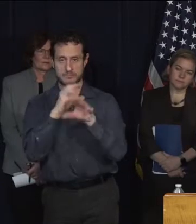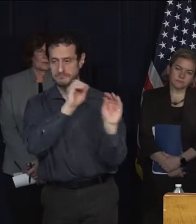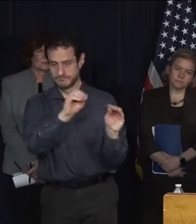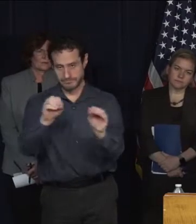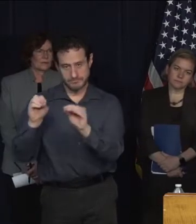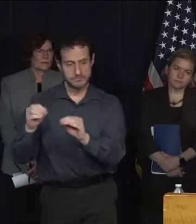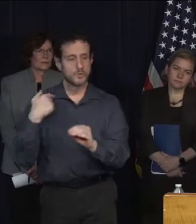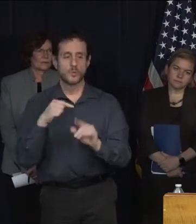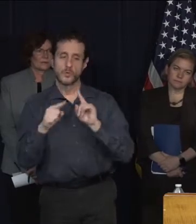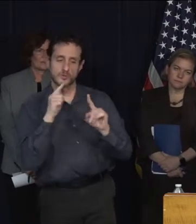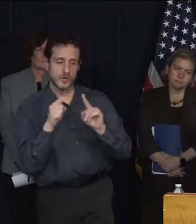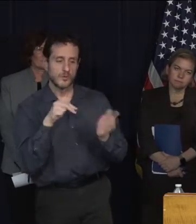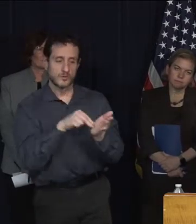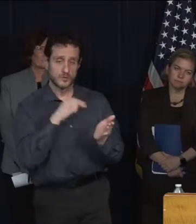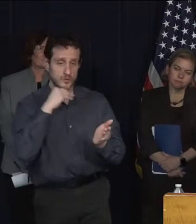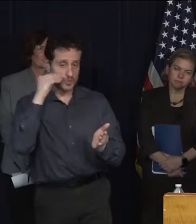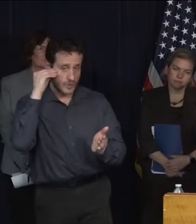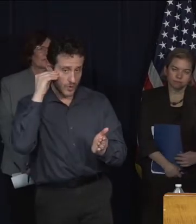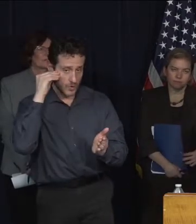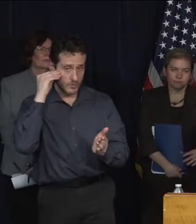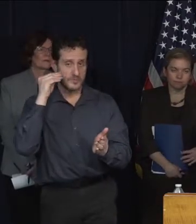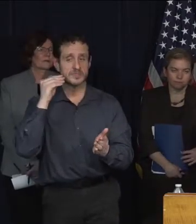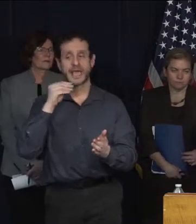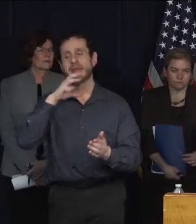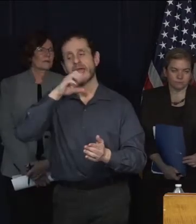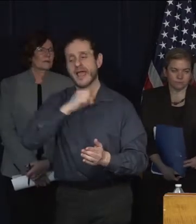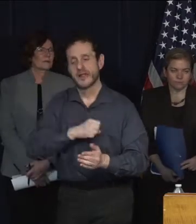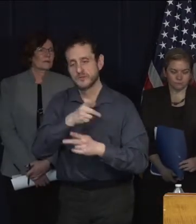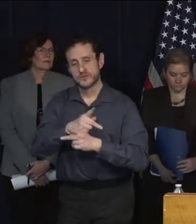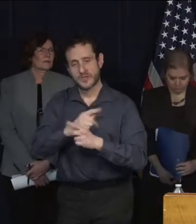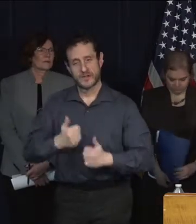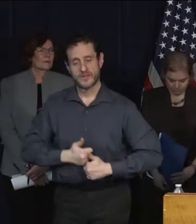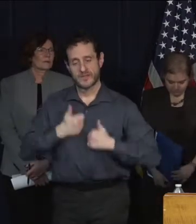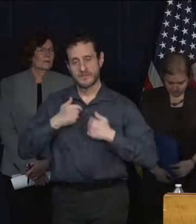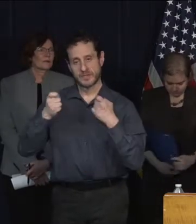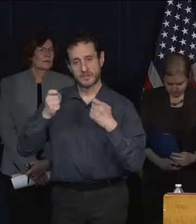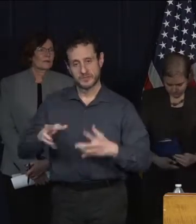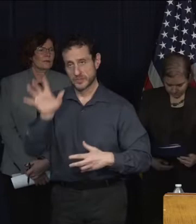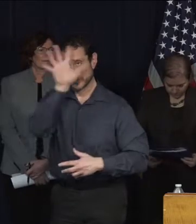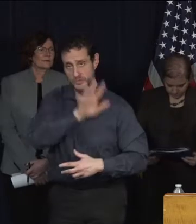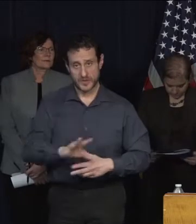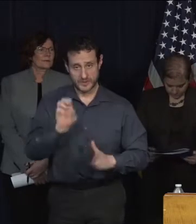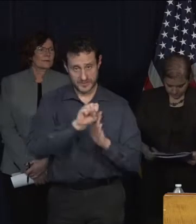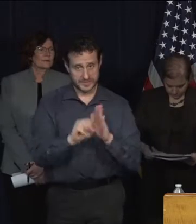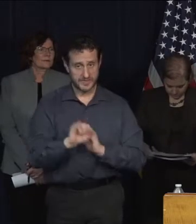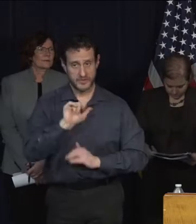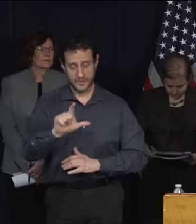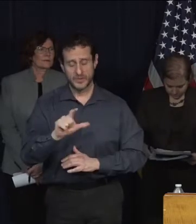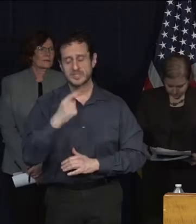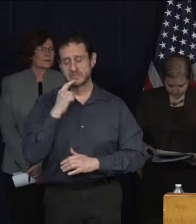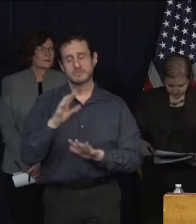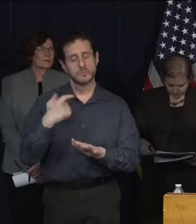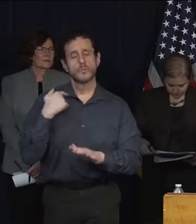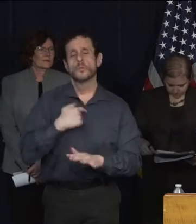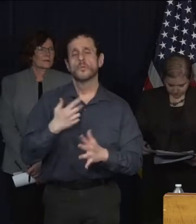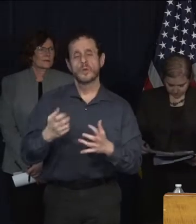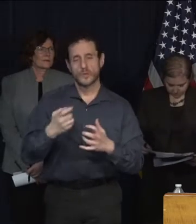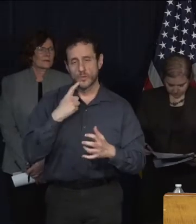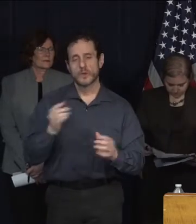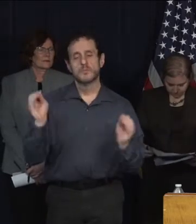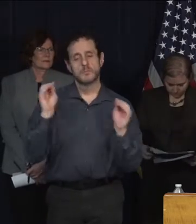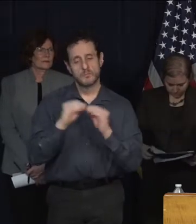with nursing home and assisted care living administrators throughout the state. telling them that we want